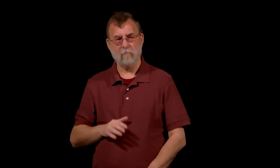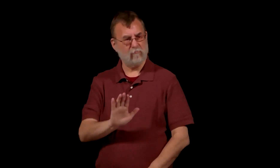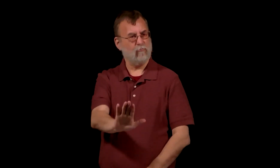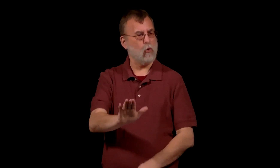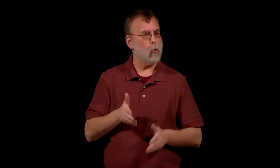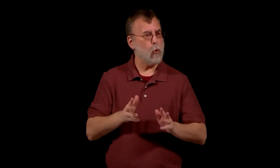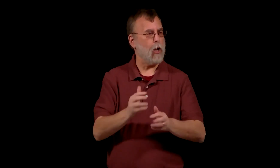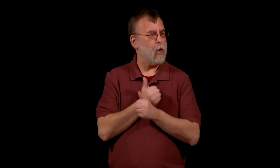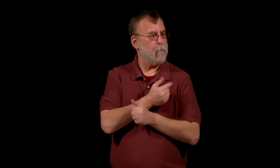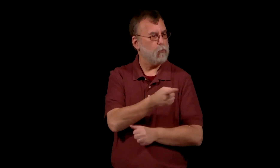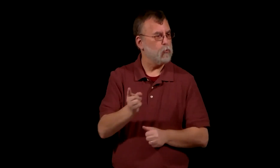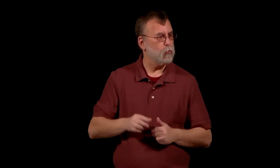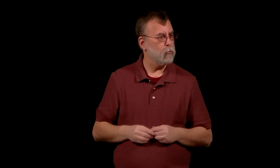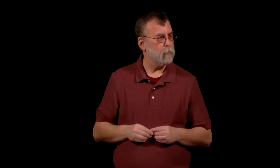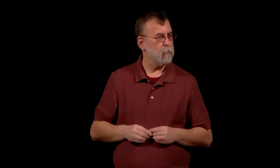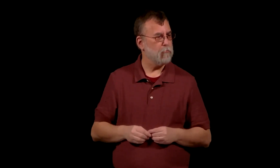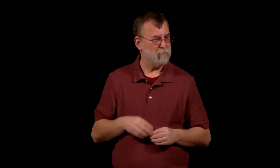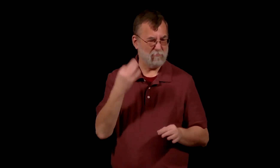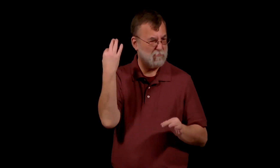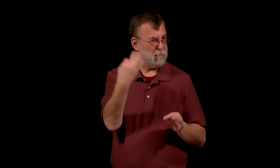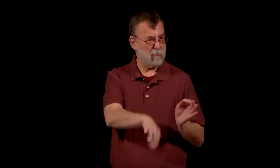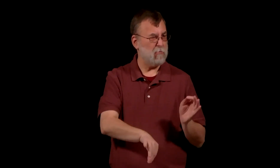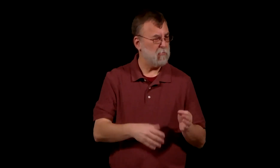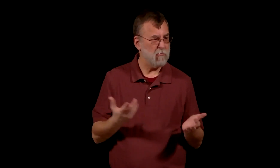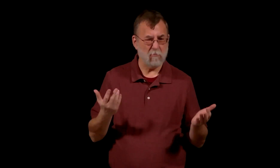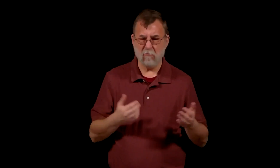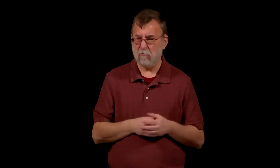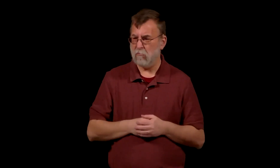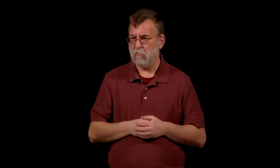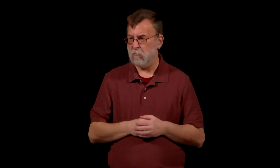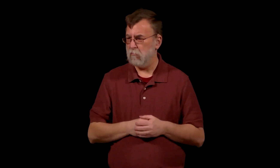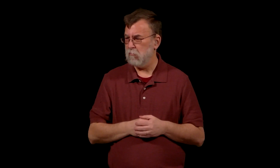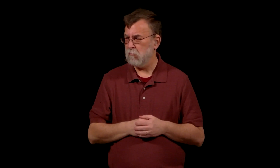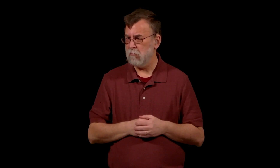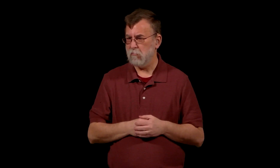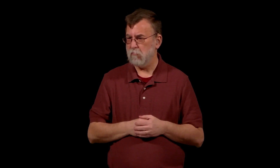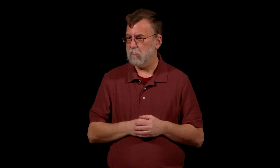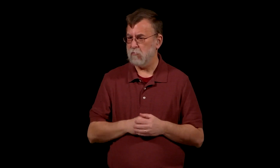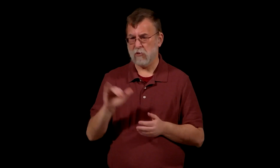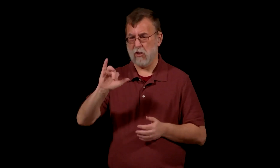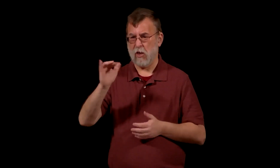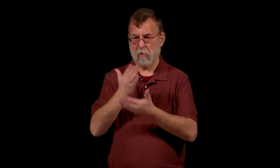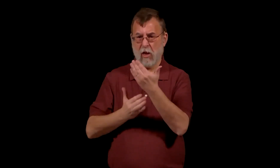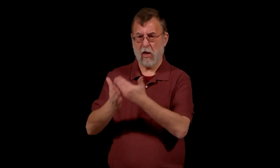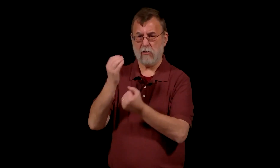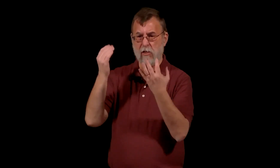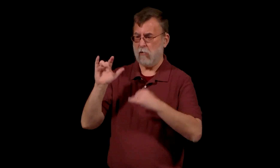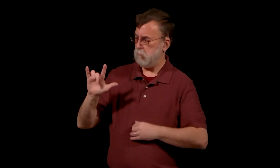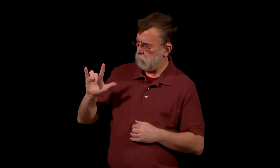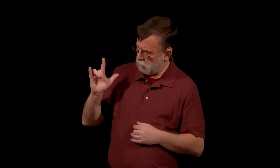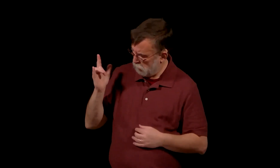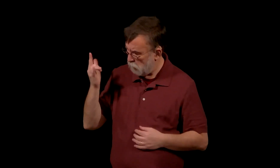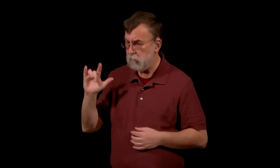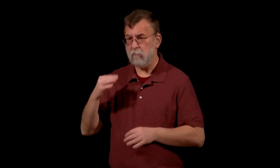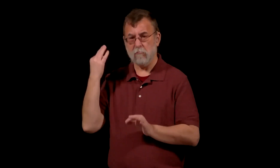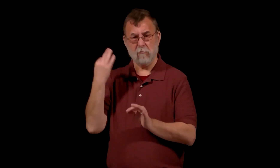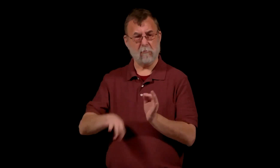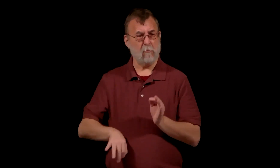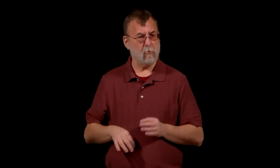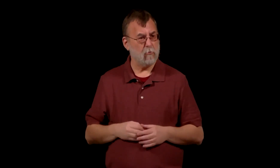Like how Shannon, when she says hi, that's her way of saying she loves us. It's simple. Just a